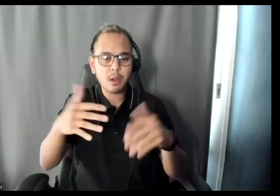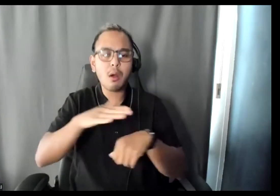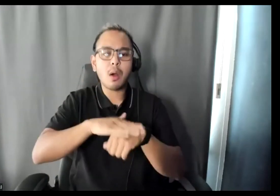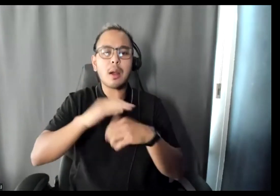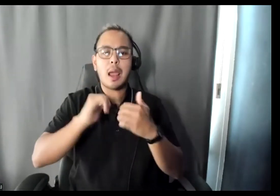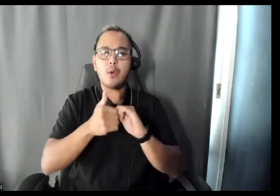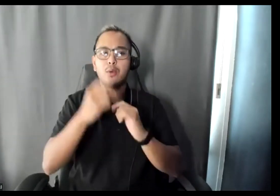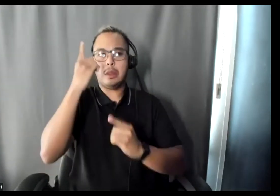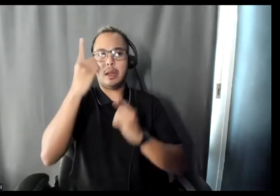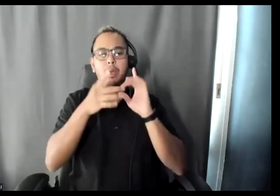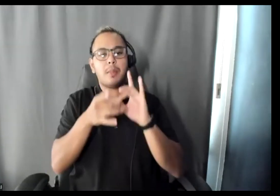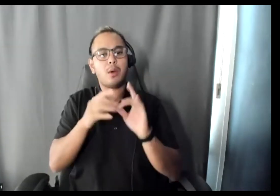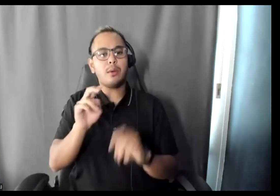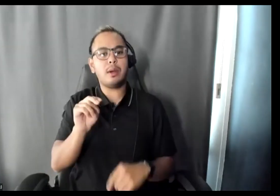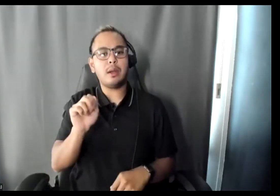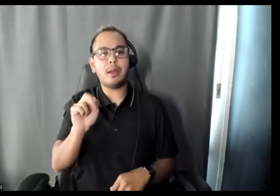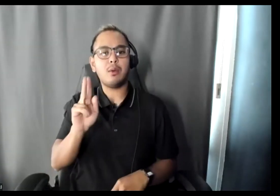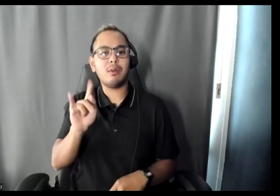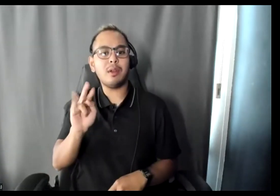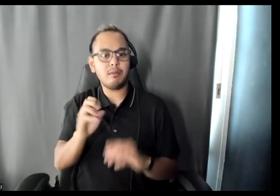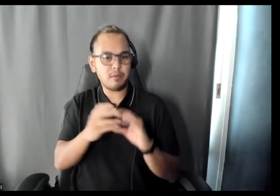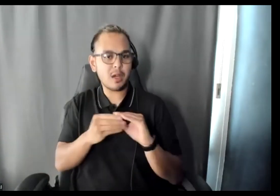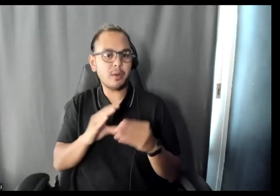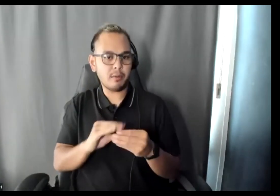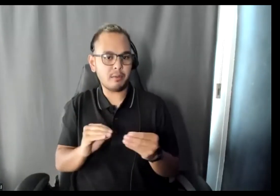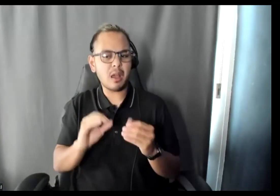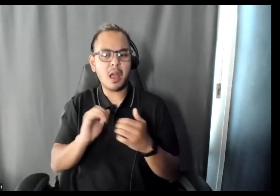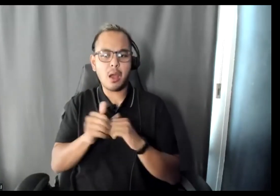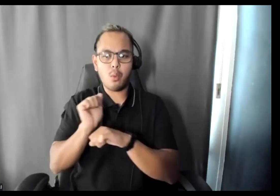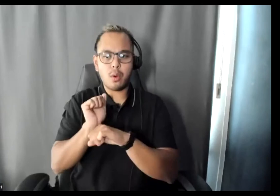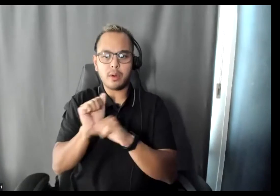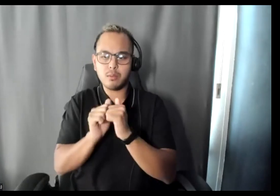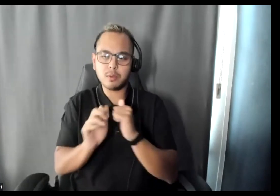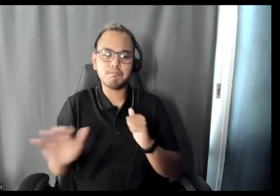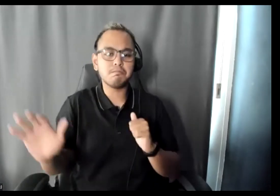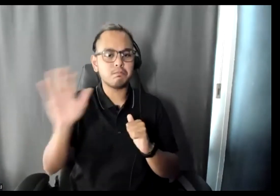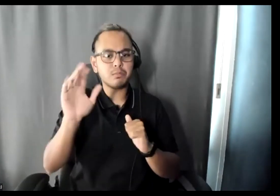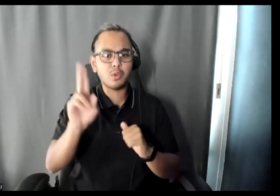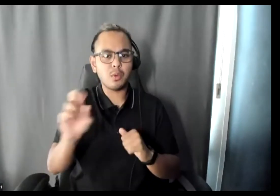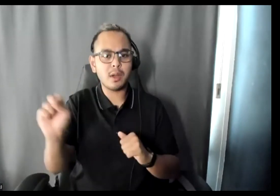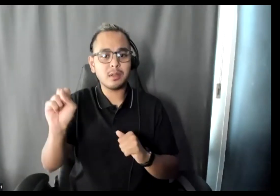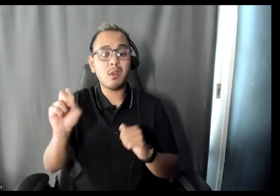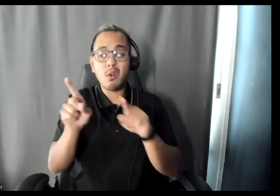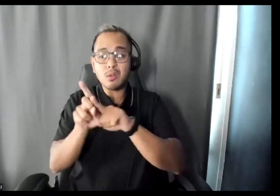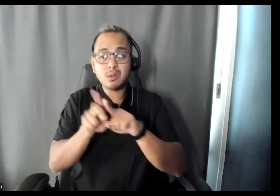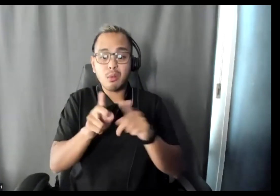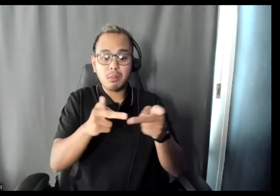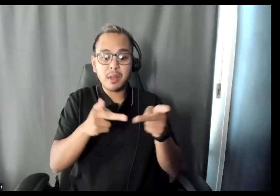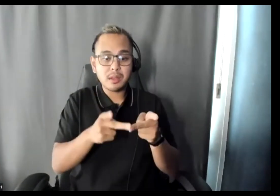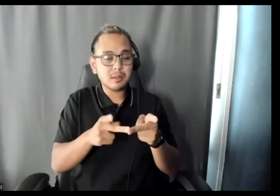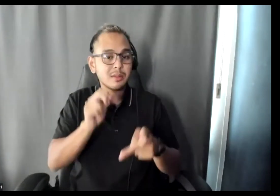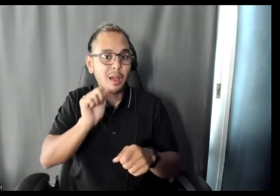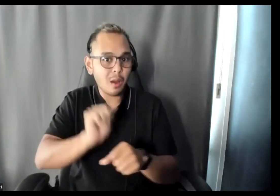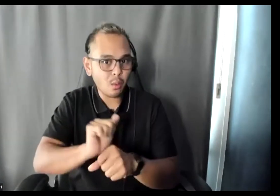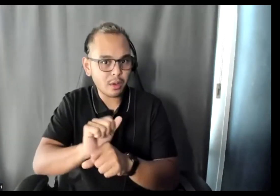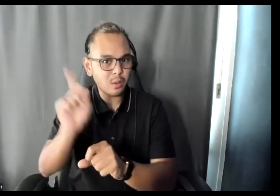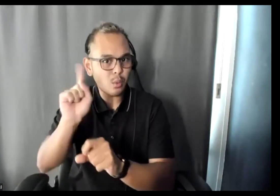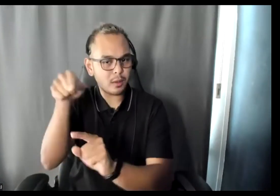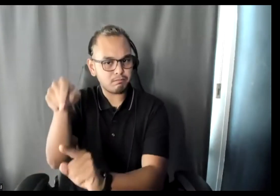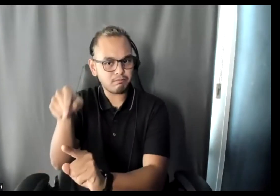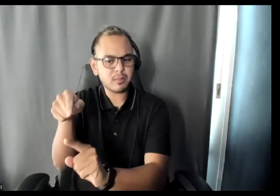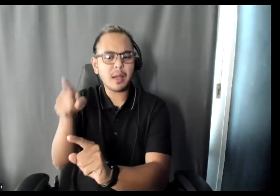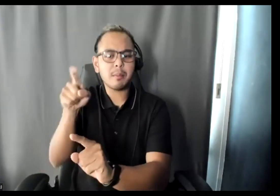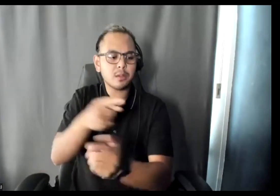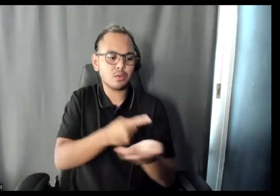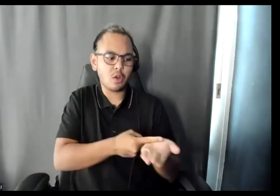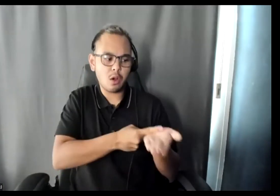think about narrative and how it's working, right, for folks across the region and also the places where it's not, and talking together about how we shift